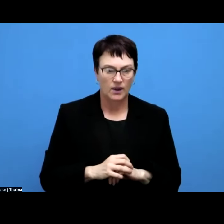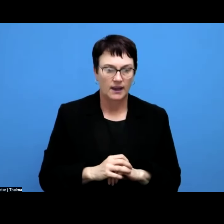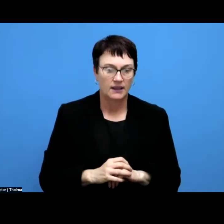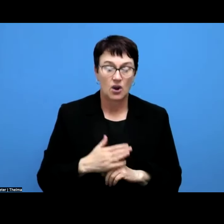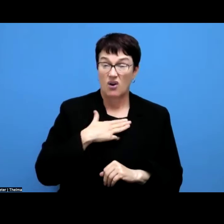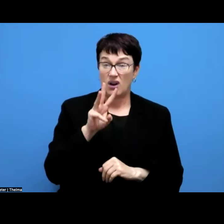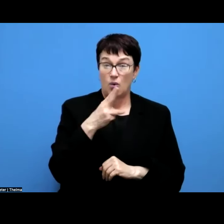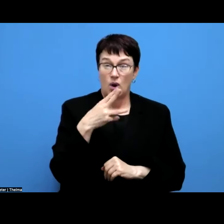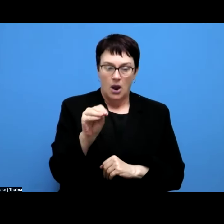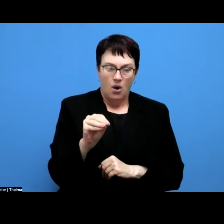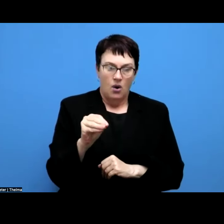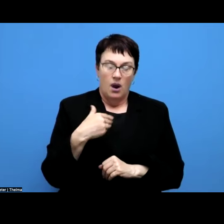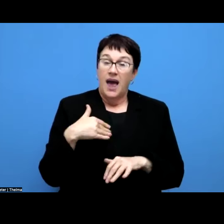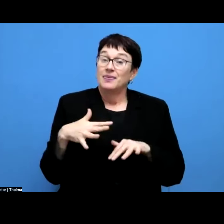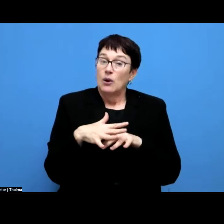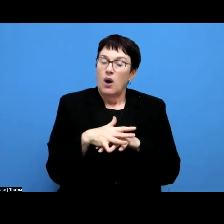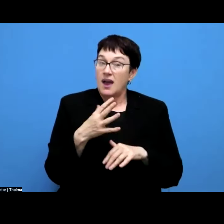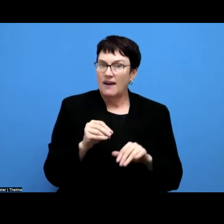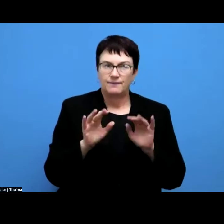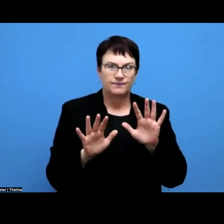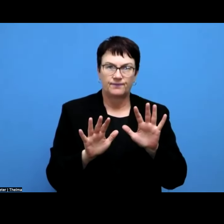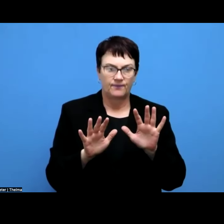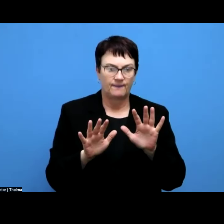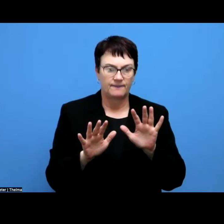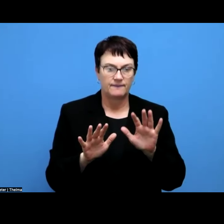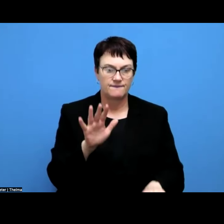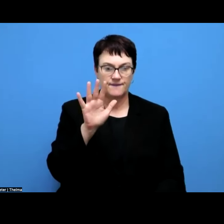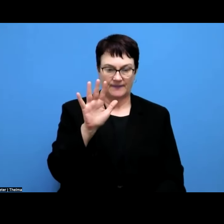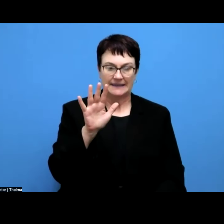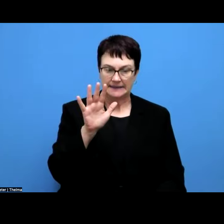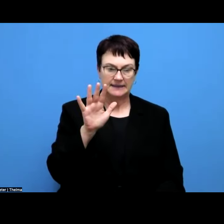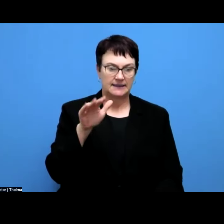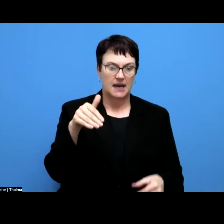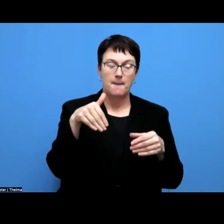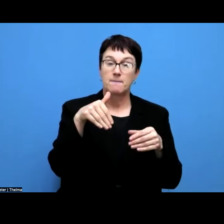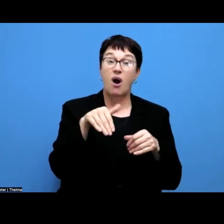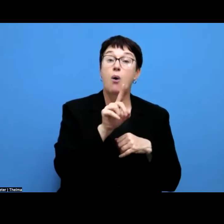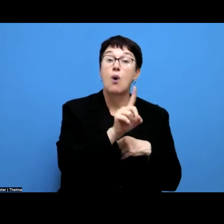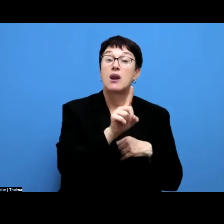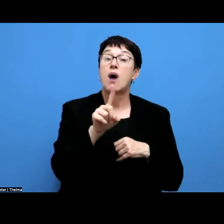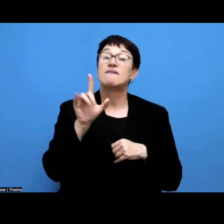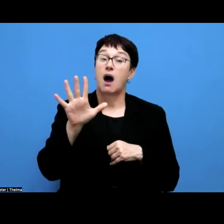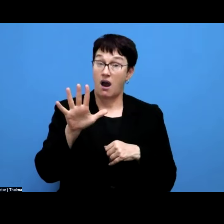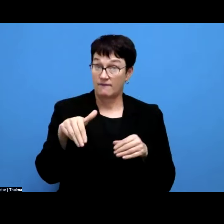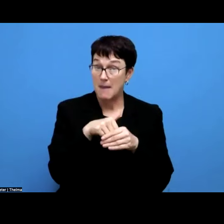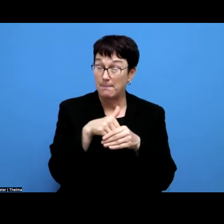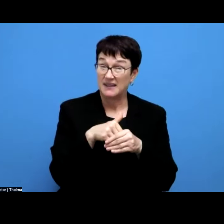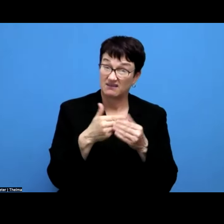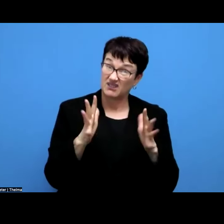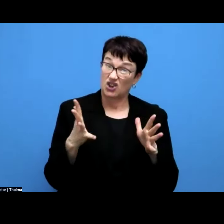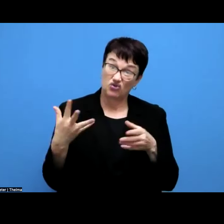over 150 members from across governments, civil society, academia, and